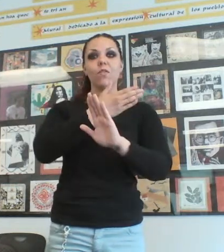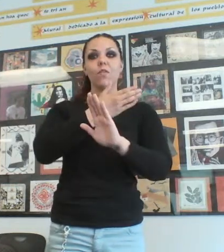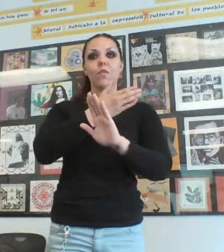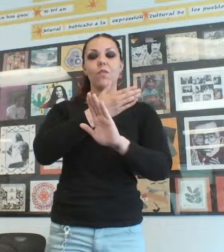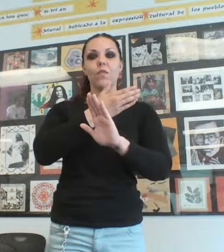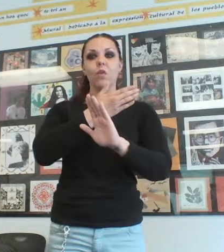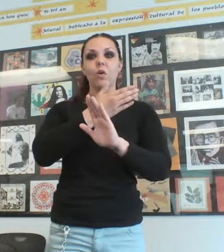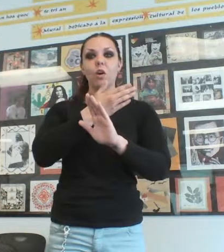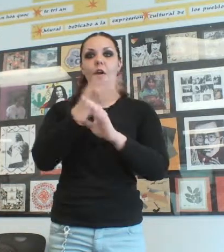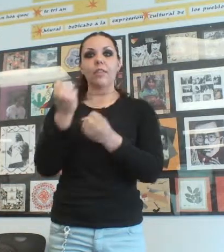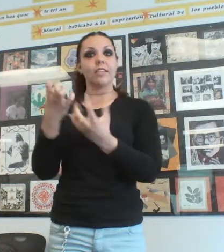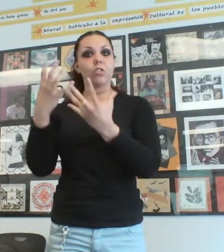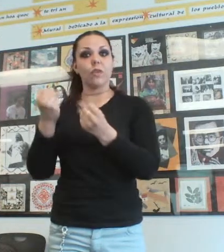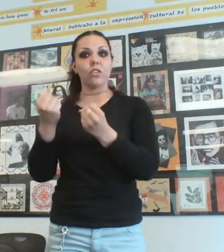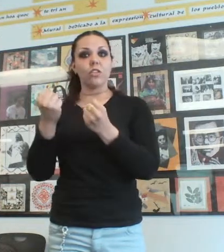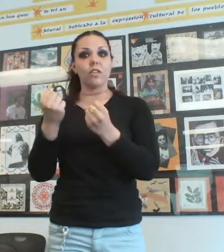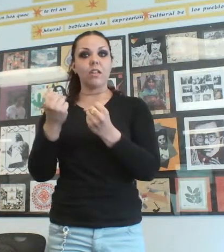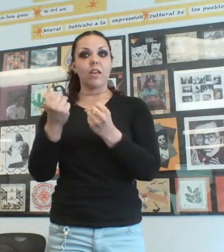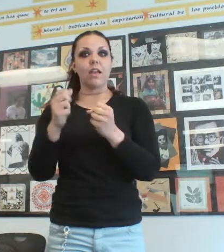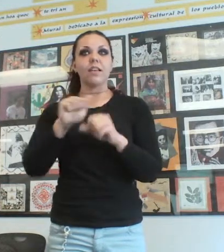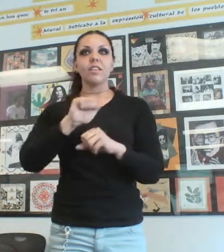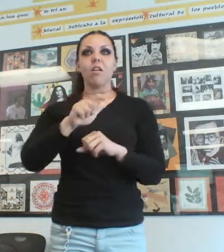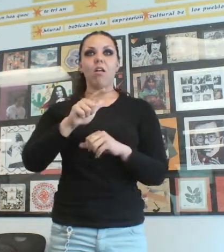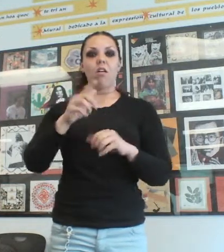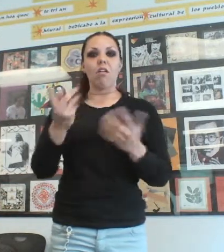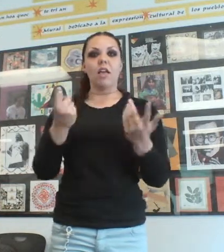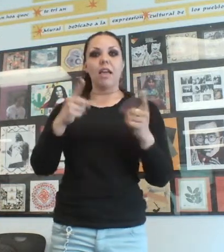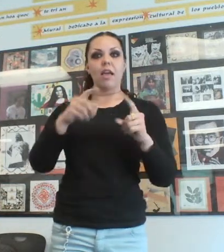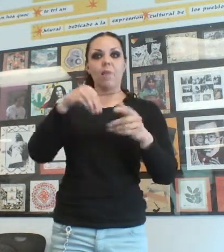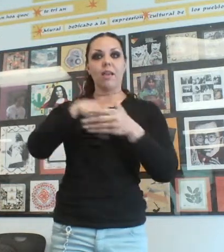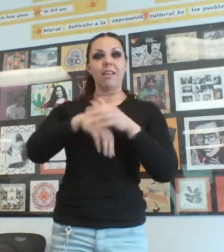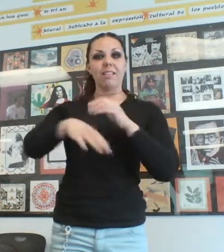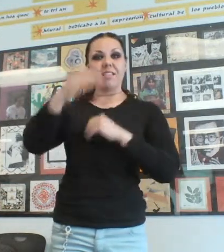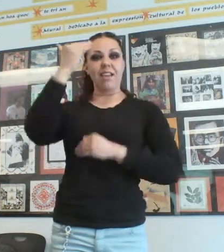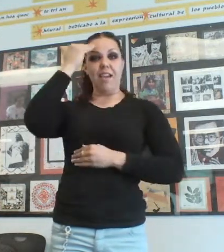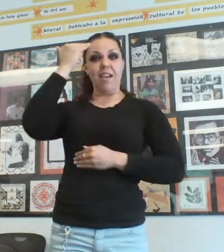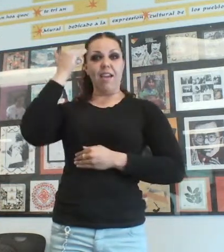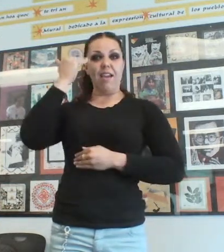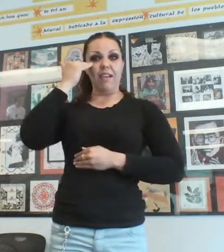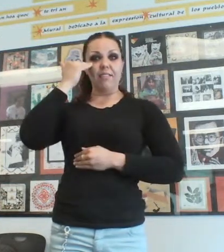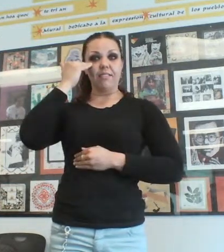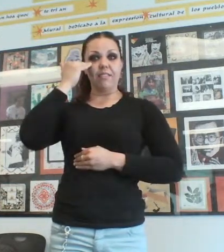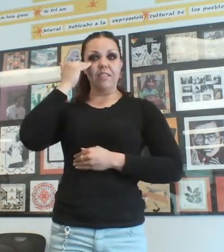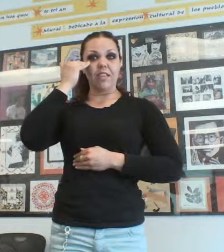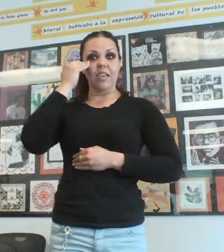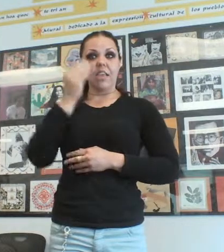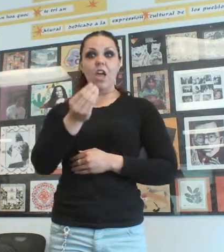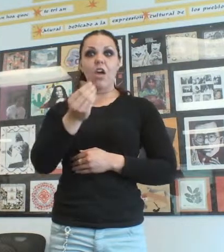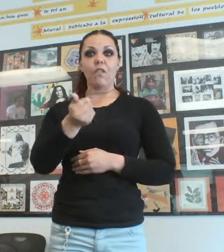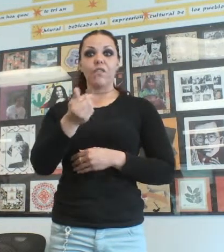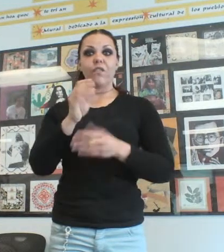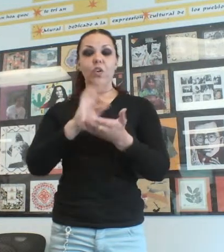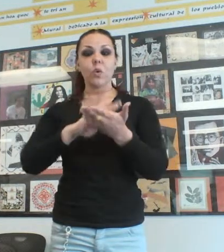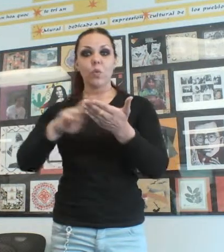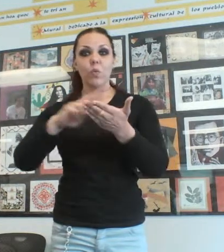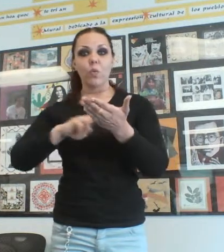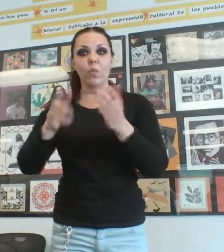cognitively. It's all happening in our heads. It's all a mental process. So some researchers have looked at what we do and